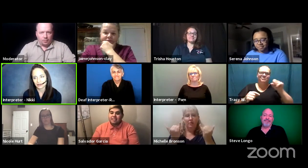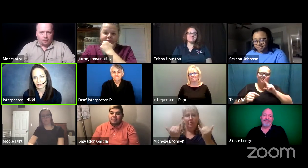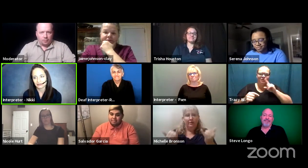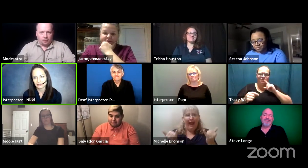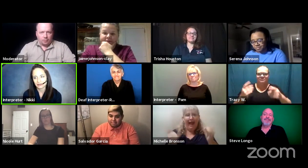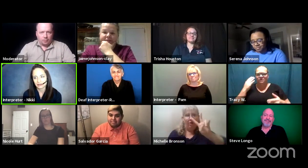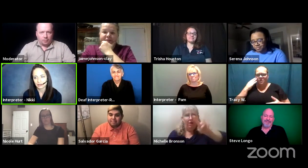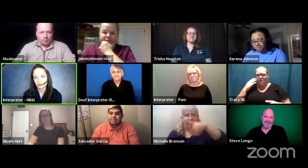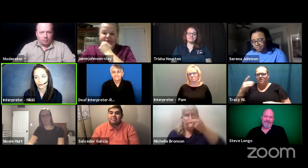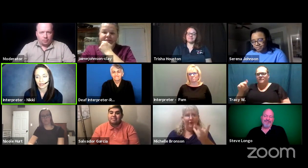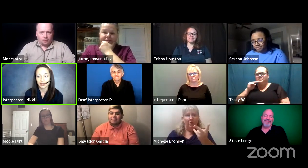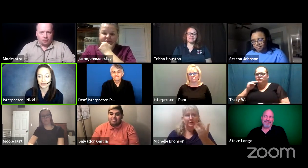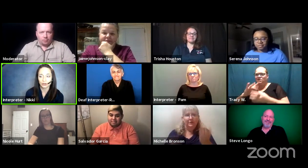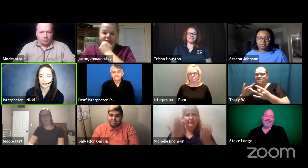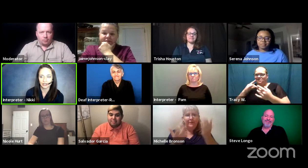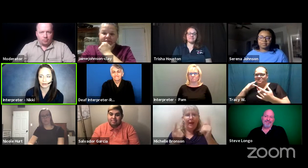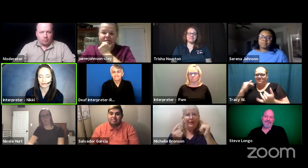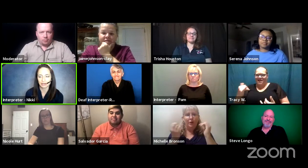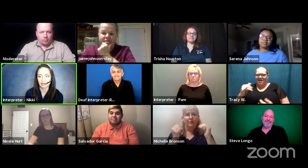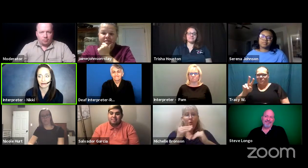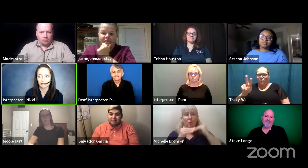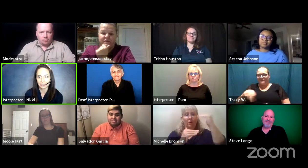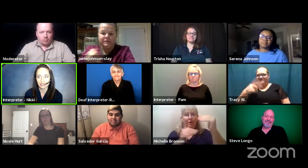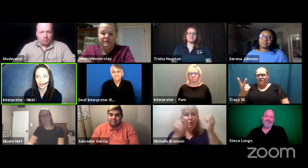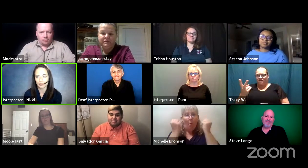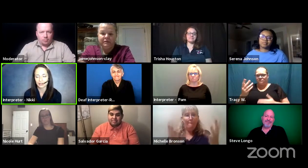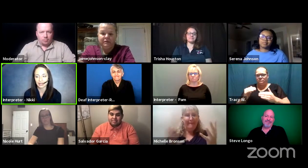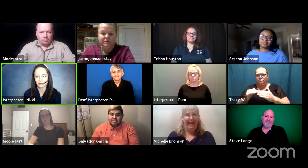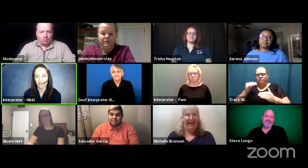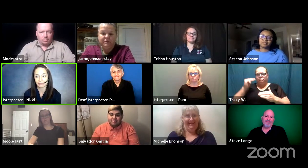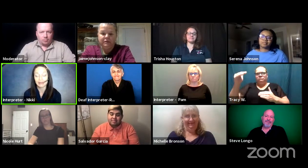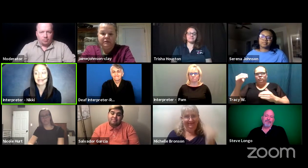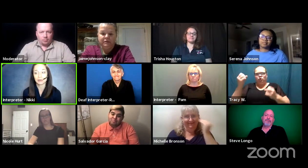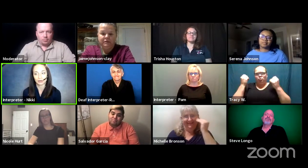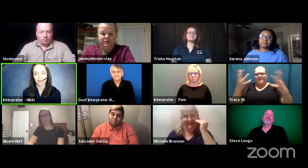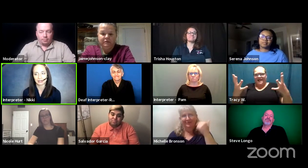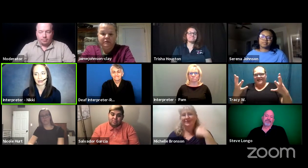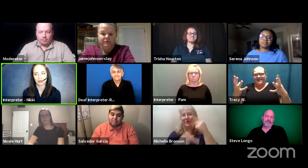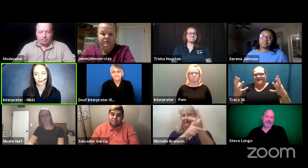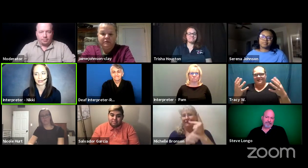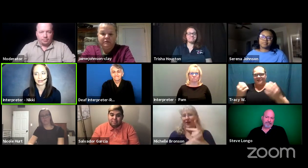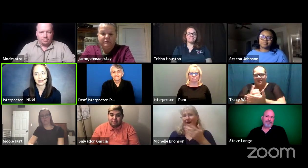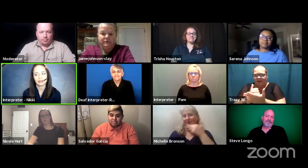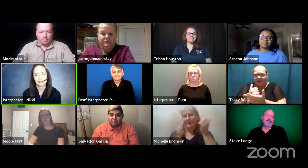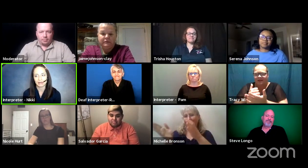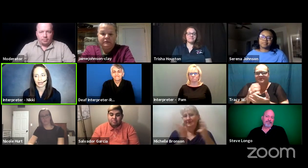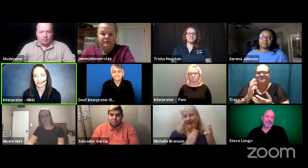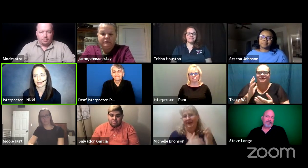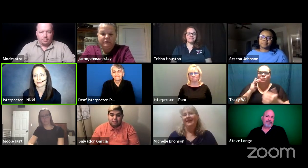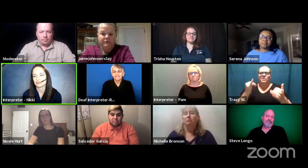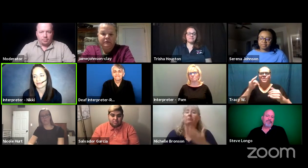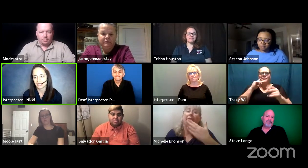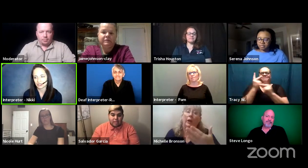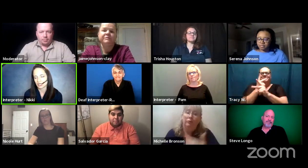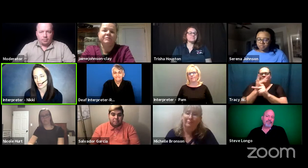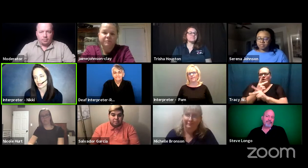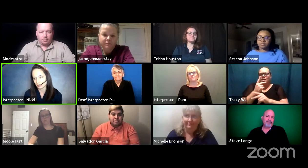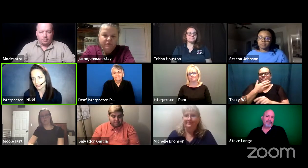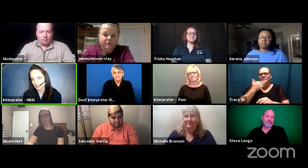know, historically we've been like, oh, we need help. And now we have many people ready to help and may not be able to manage that number safely.